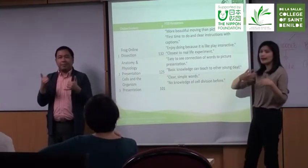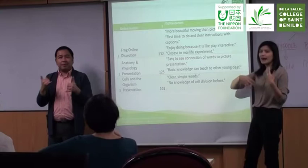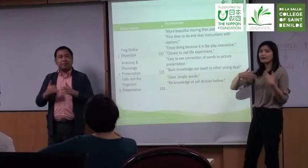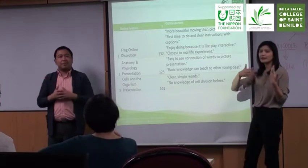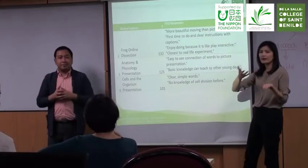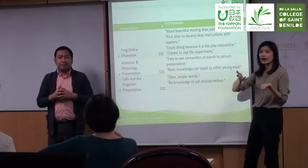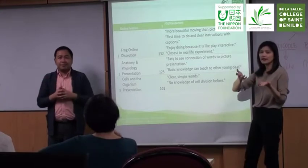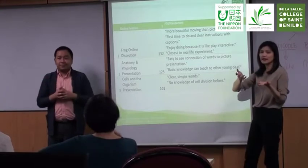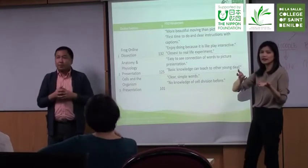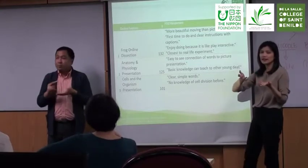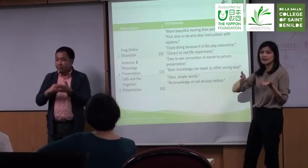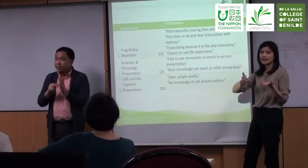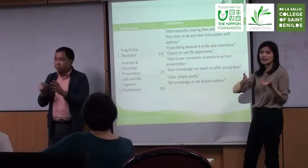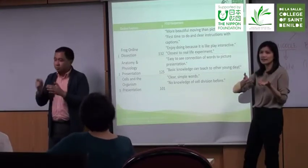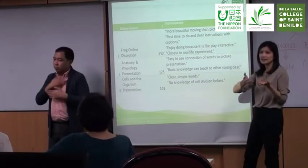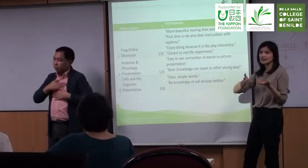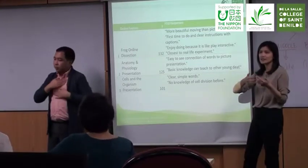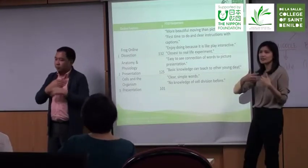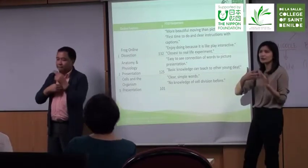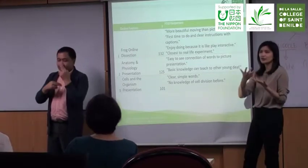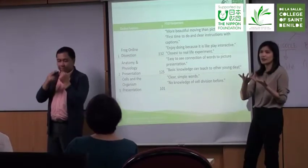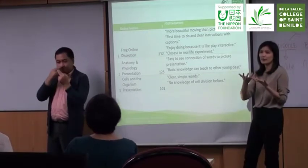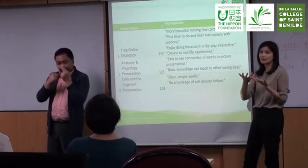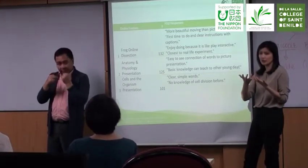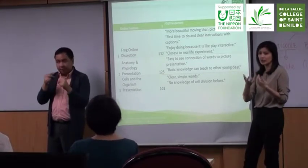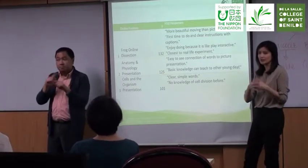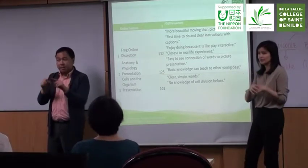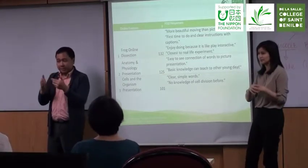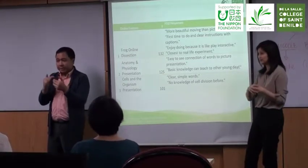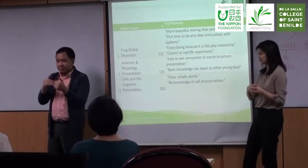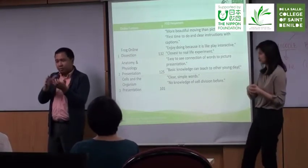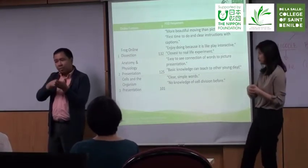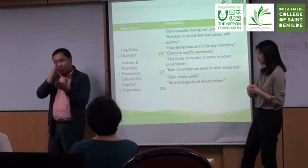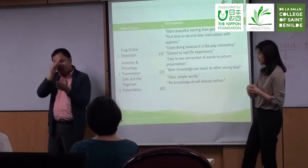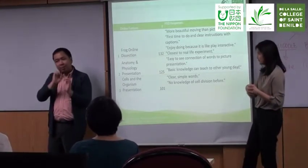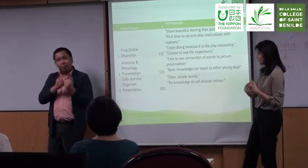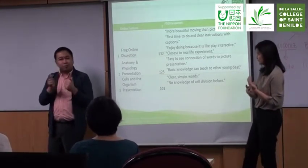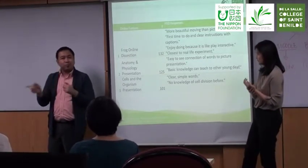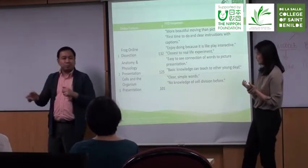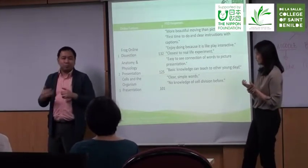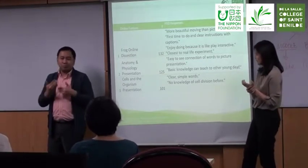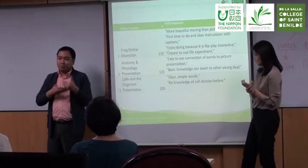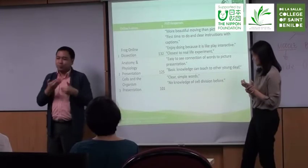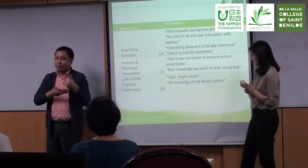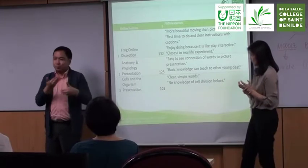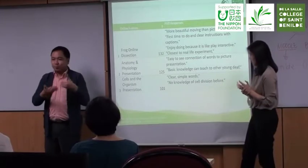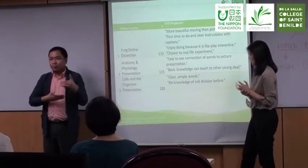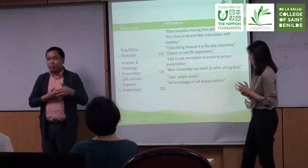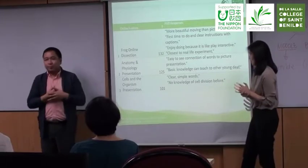So when they're having fun, it's easier for them to learn.